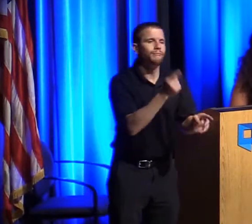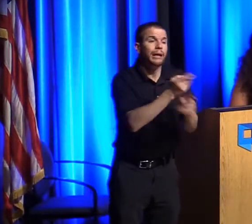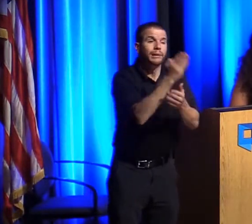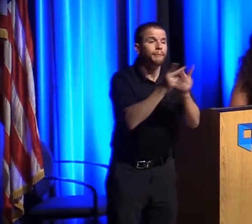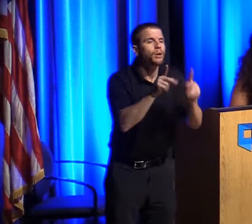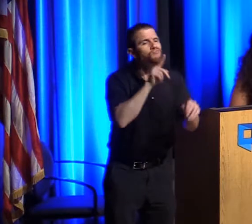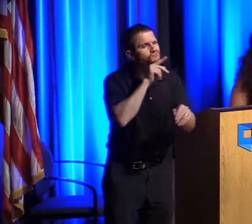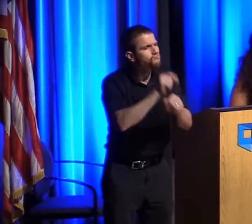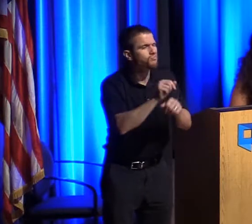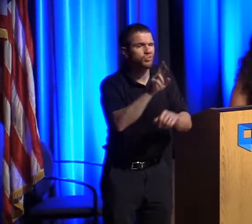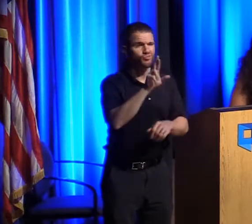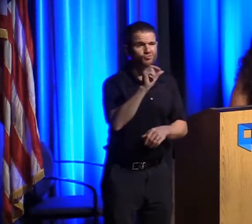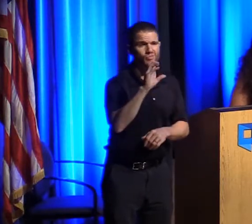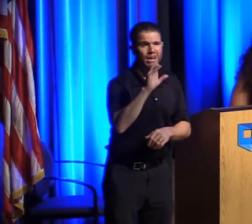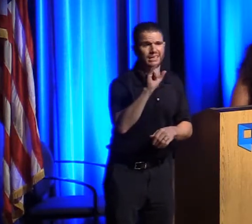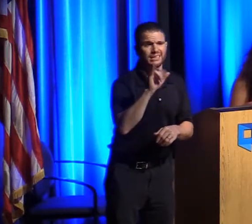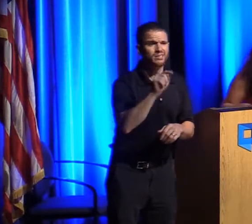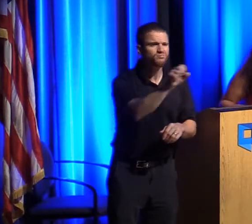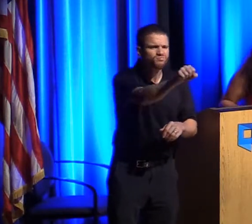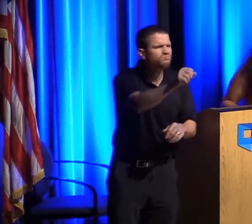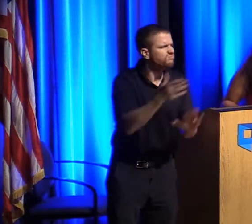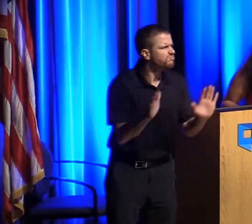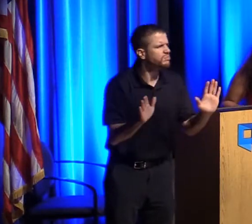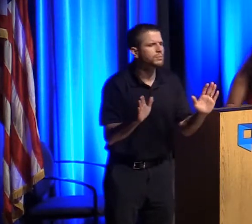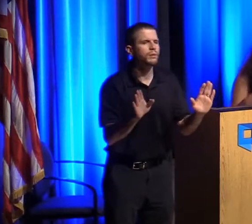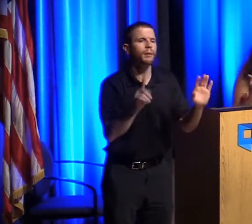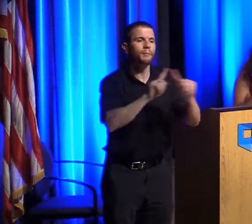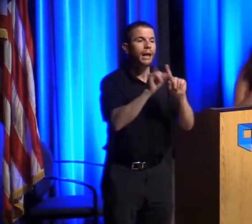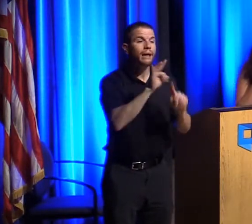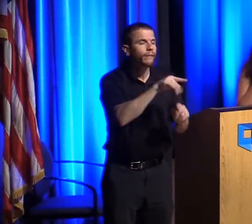misunderstanding, be patient, right?